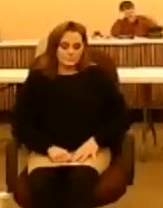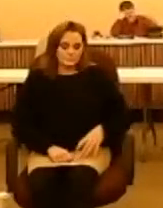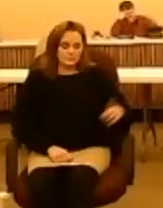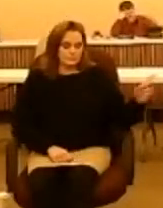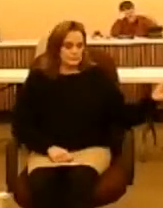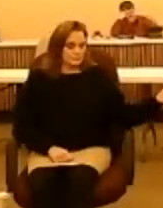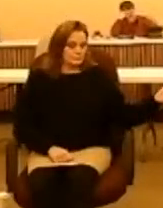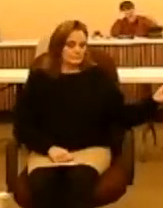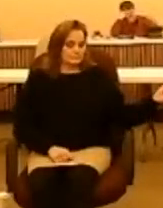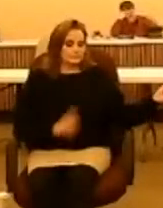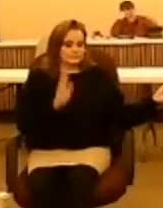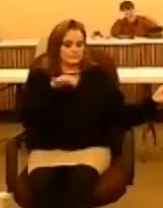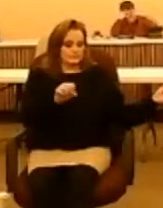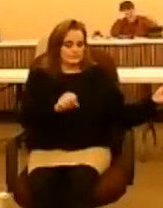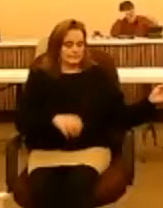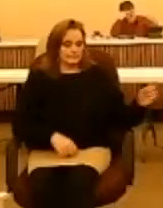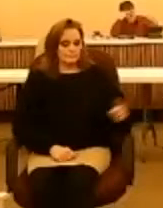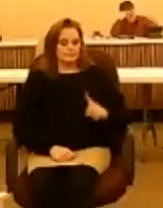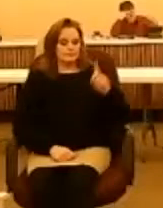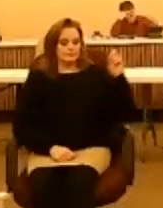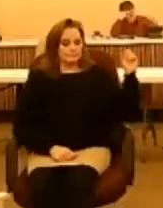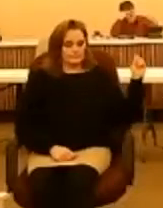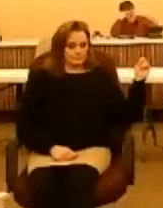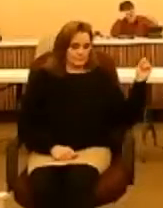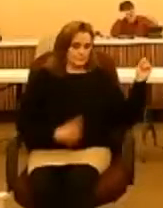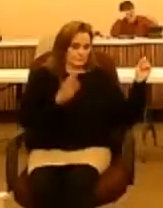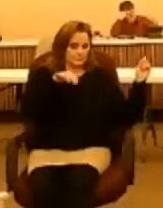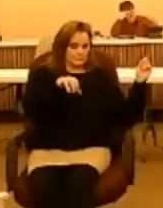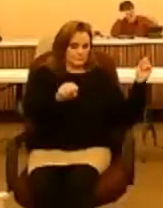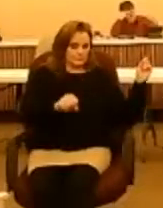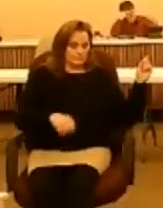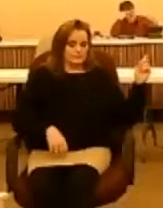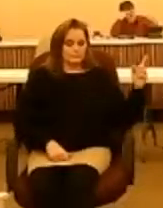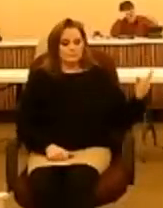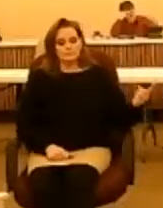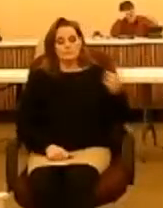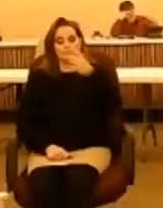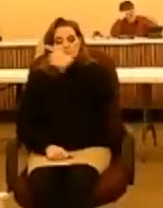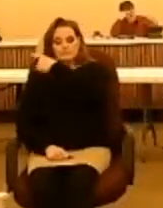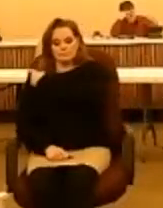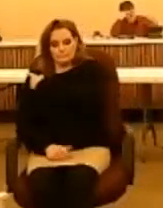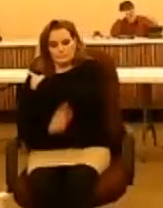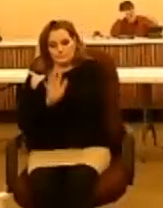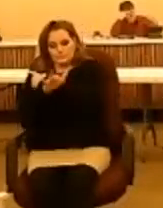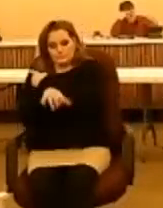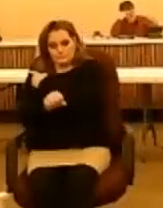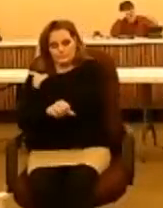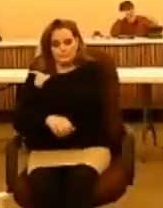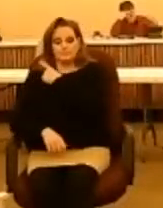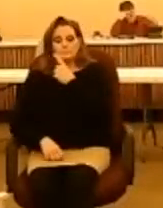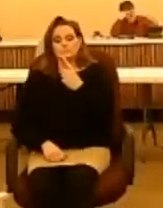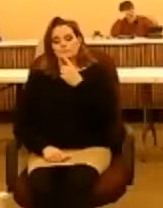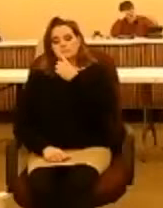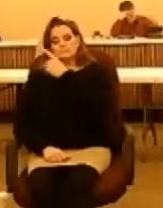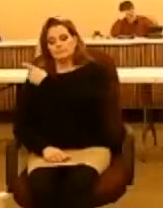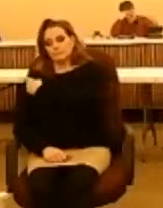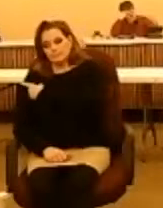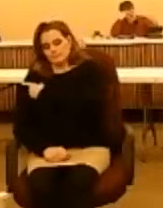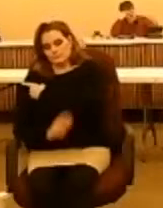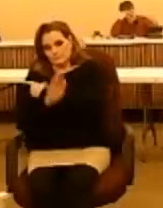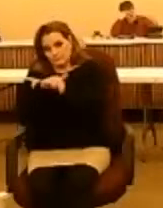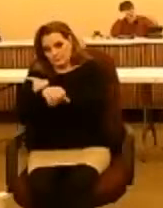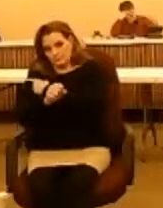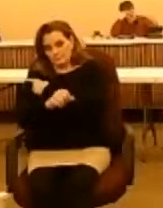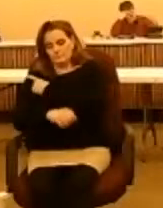Councilmember Barley, Aye. Councilmember Stafford, Aye. Councilmember Safranik, Aye. Councilmember